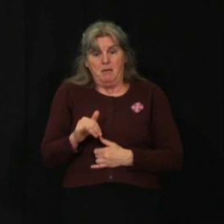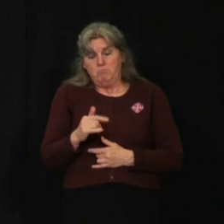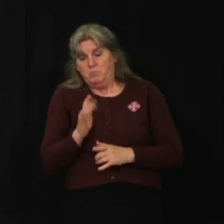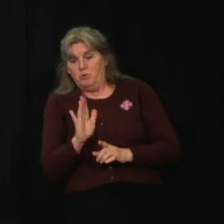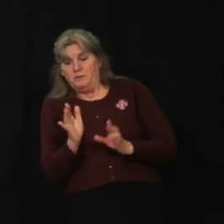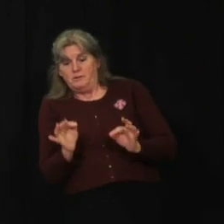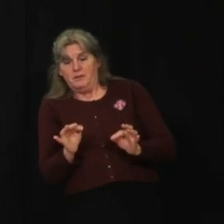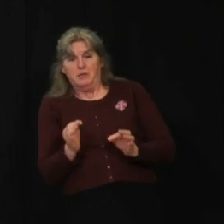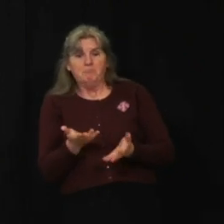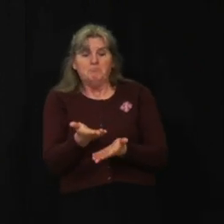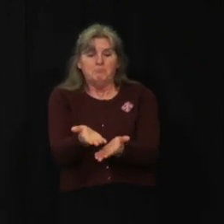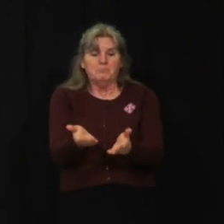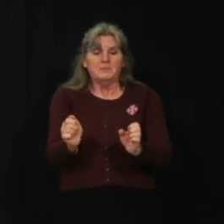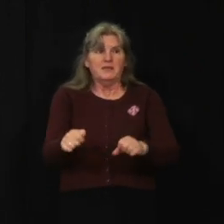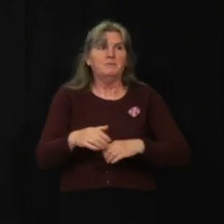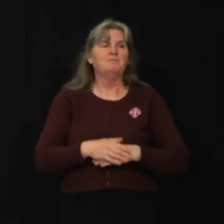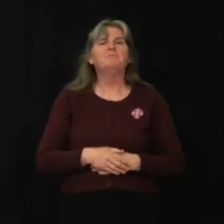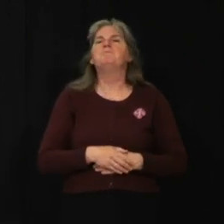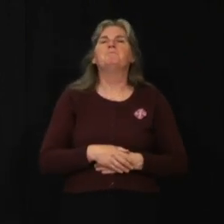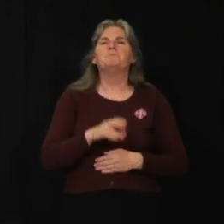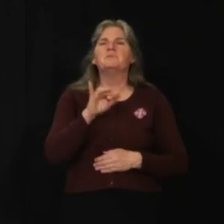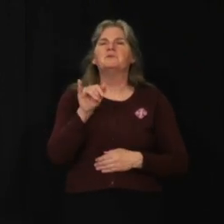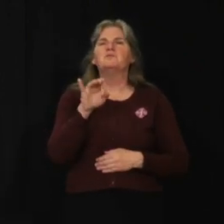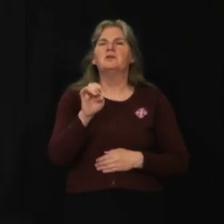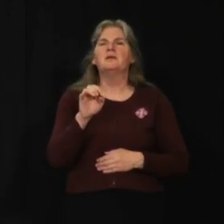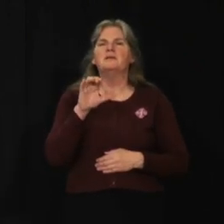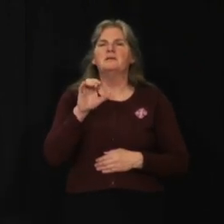them. Jane, CBC.